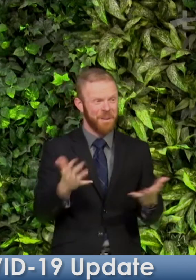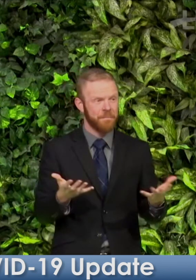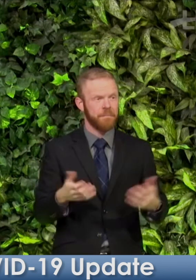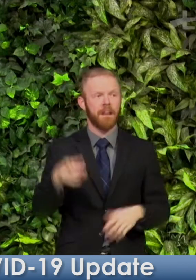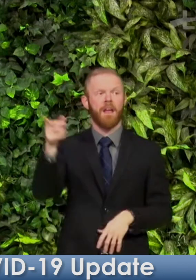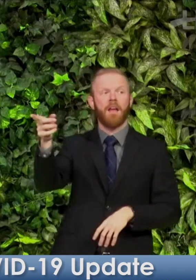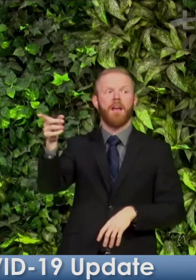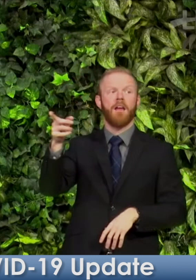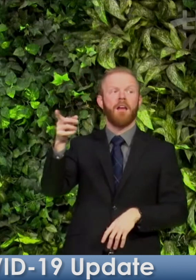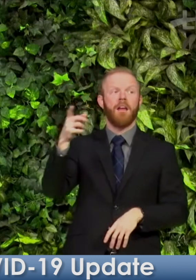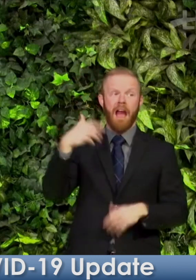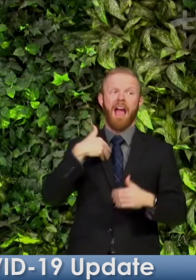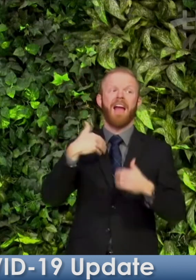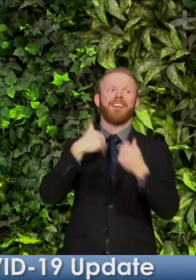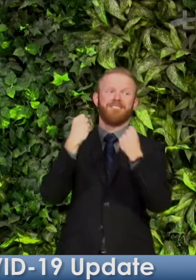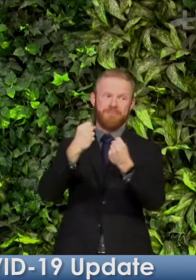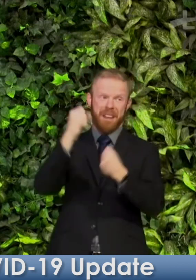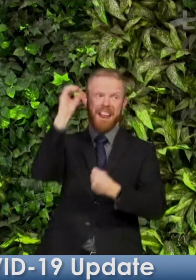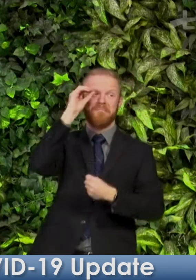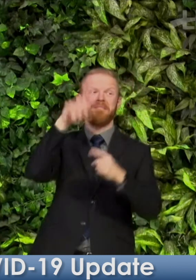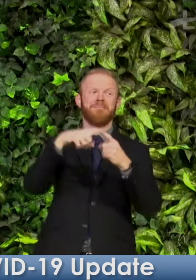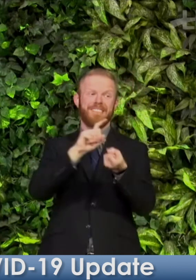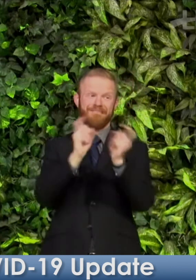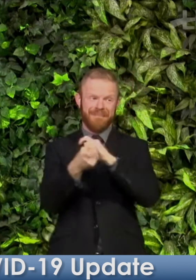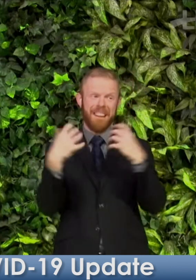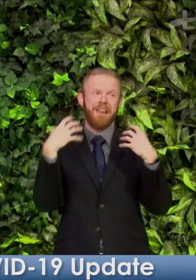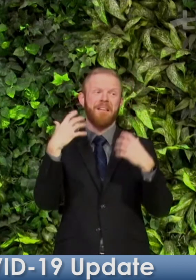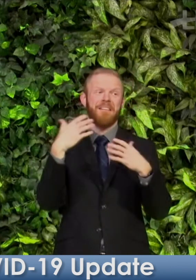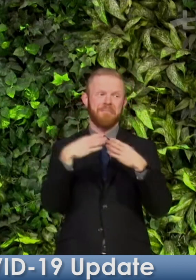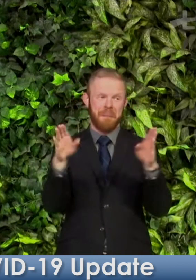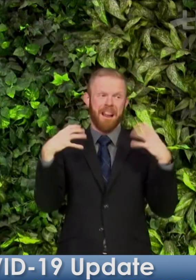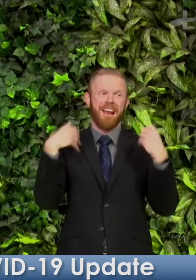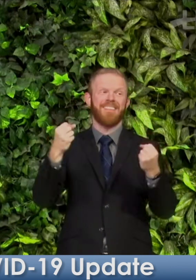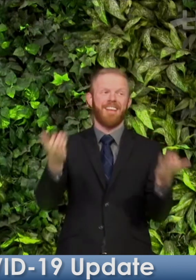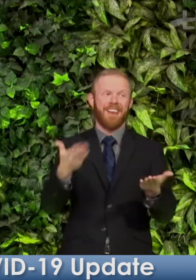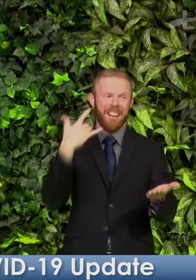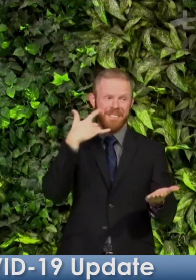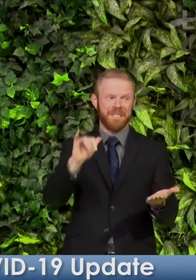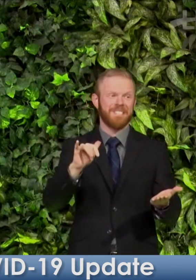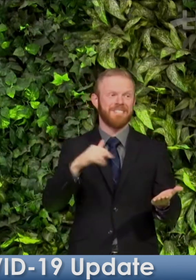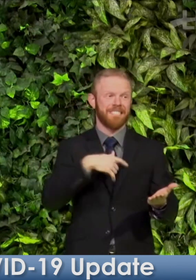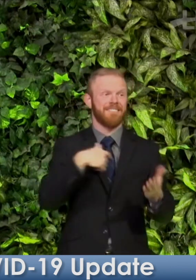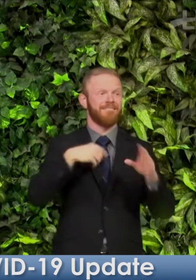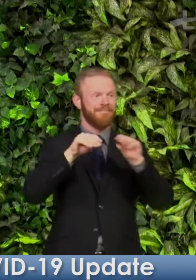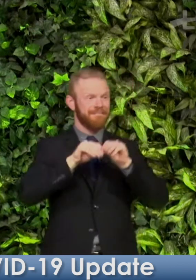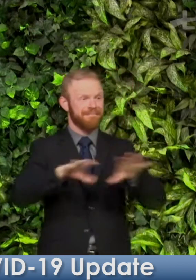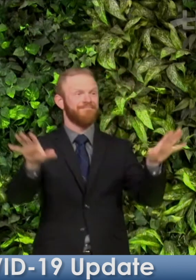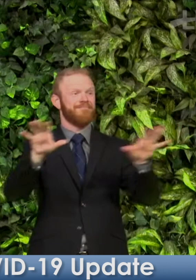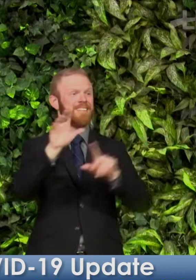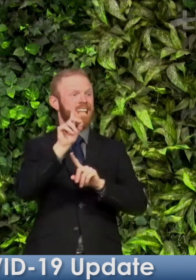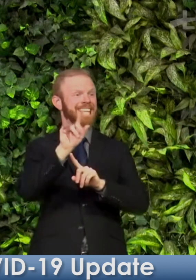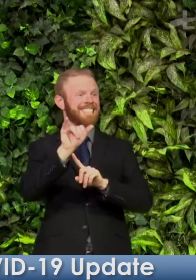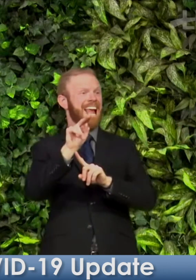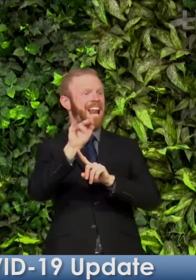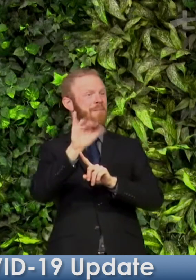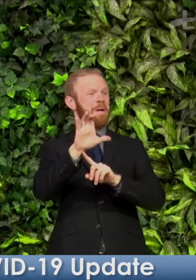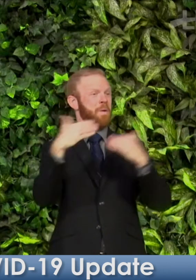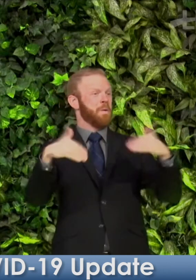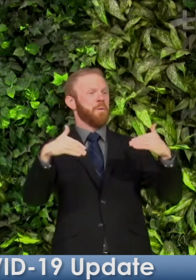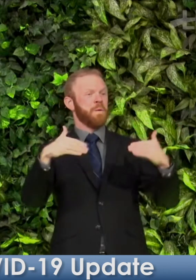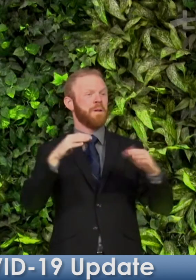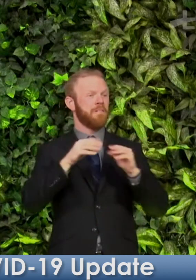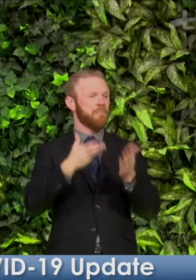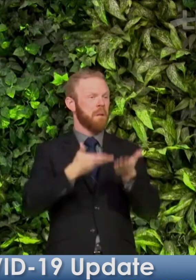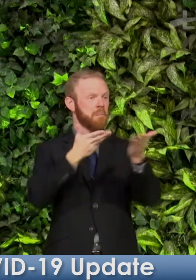writ large. In fact, we've put out some very dynamic proposals in this space. One fundamental proposal, it's called CalAIM. I'll spare you